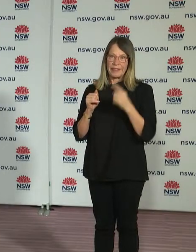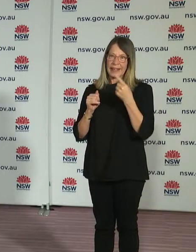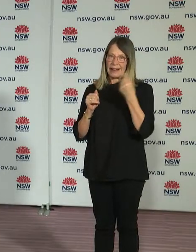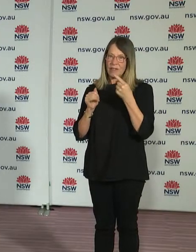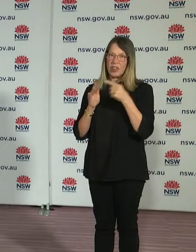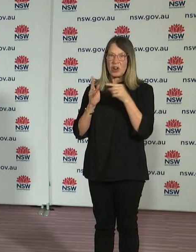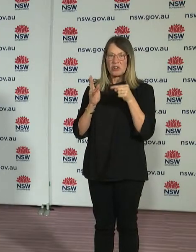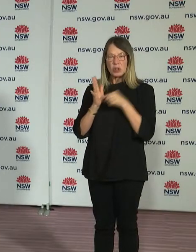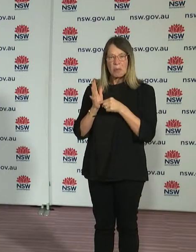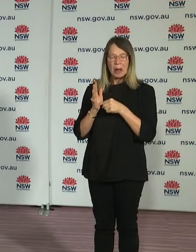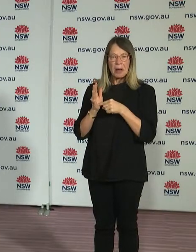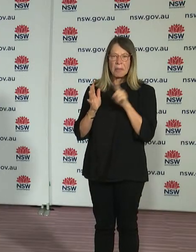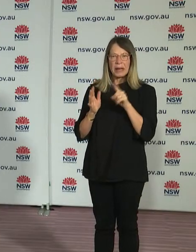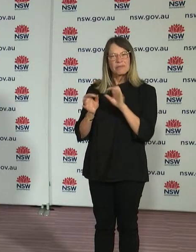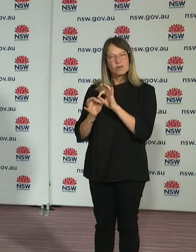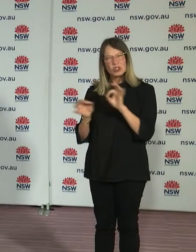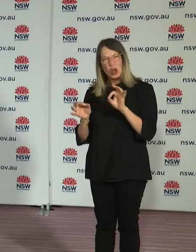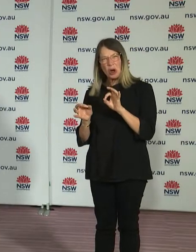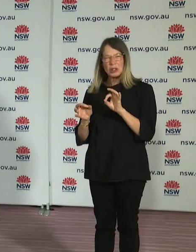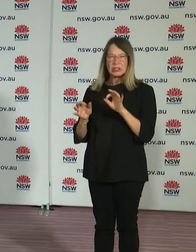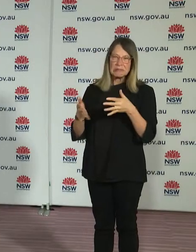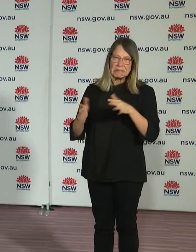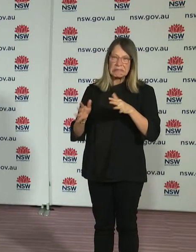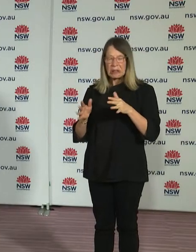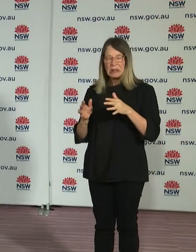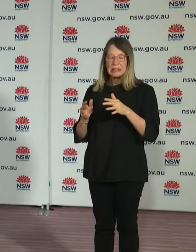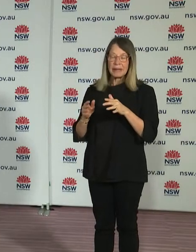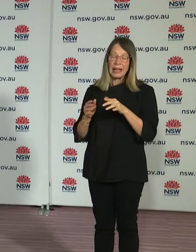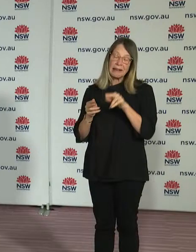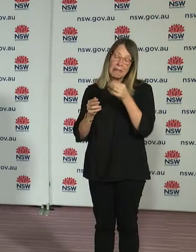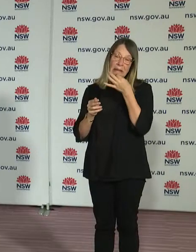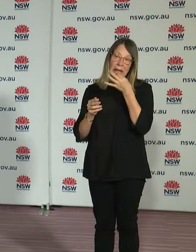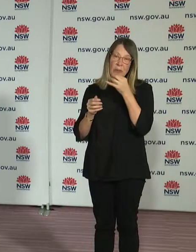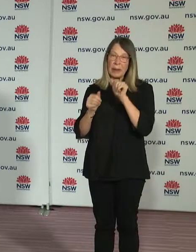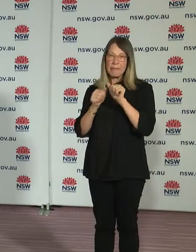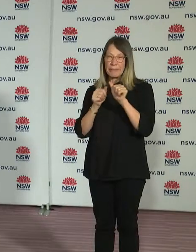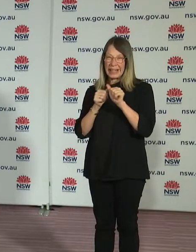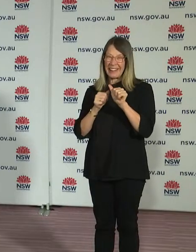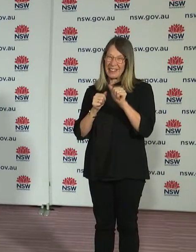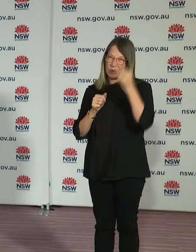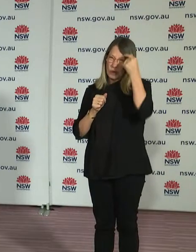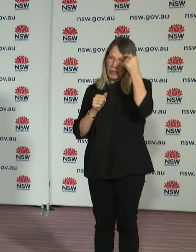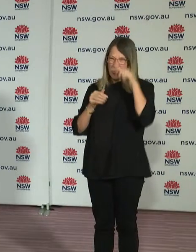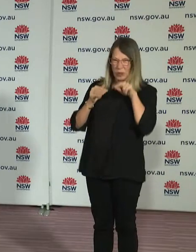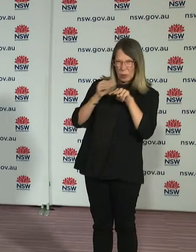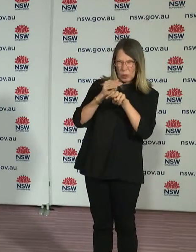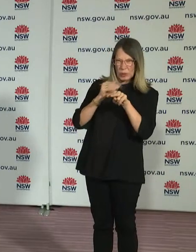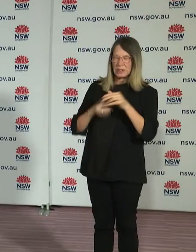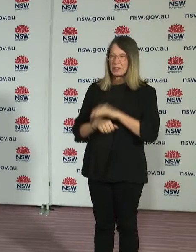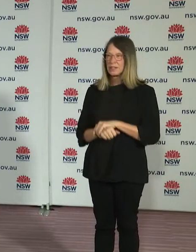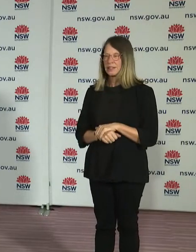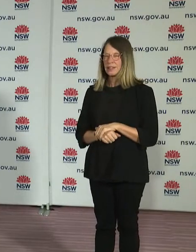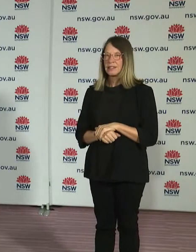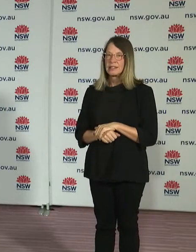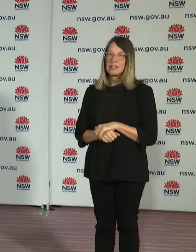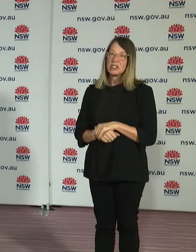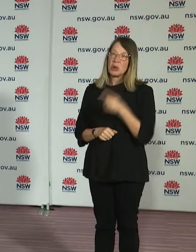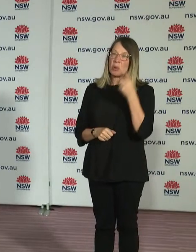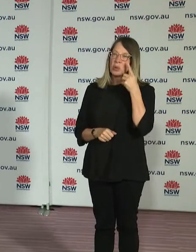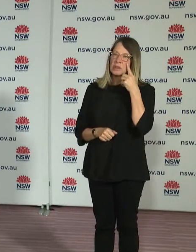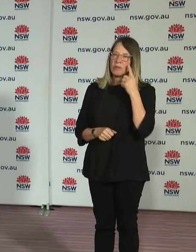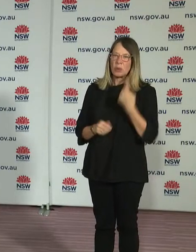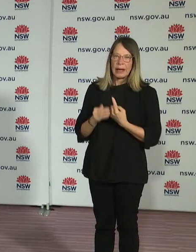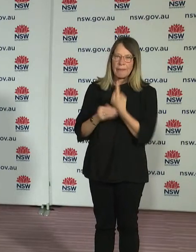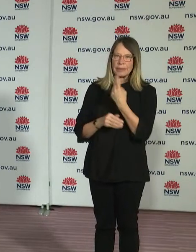actually allow businesses to get on their feet perhaps more quickly than they anticipated. And what is important is some of the questions you've been asking today about